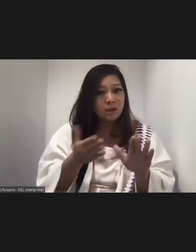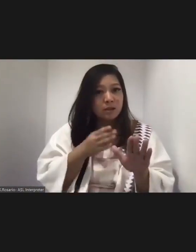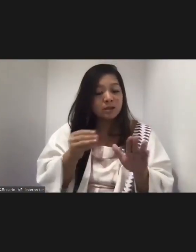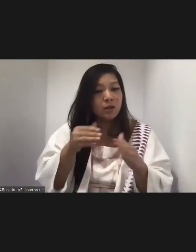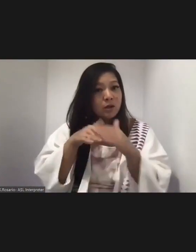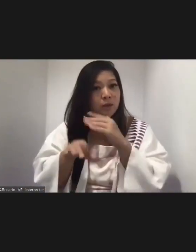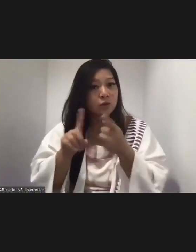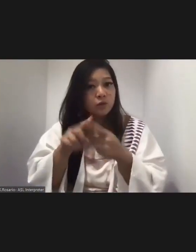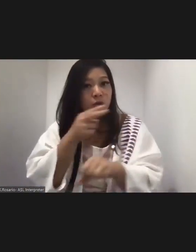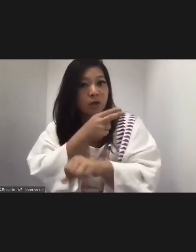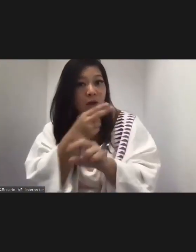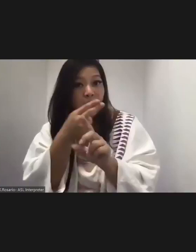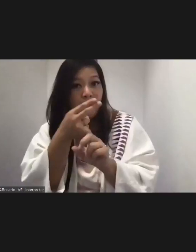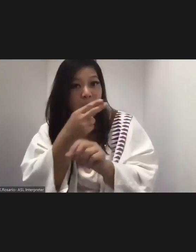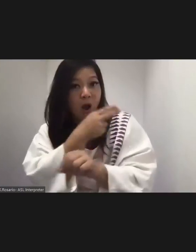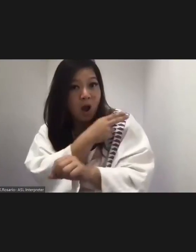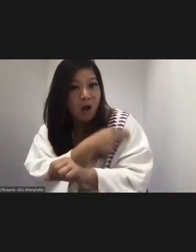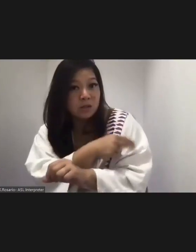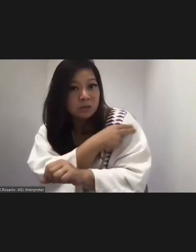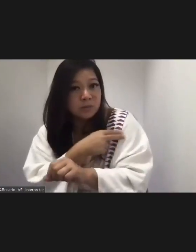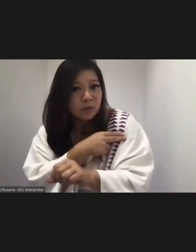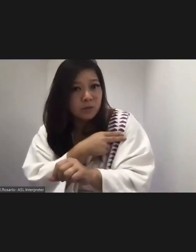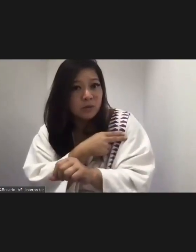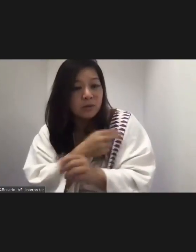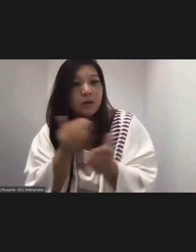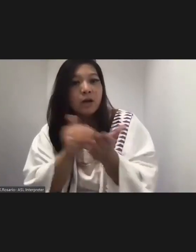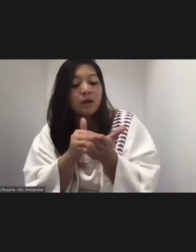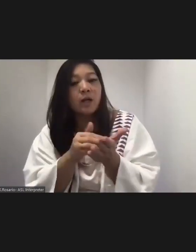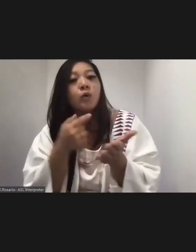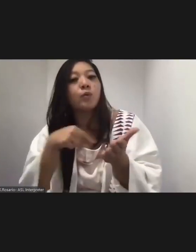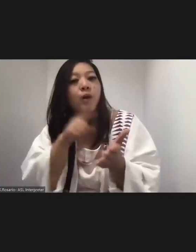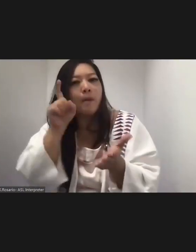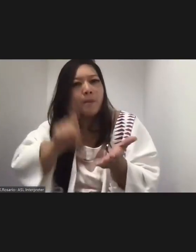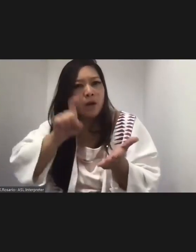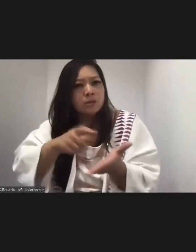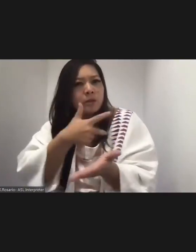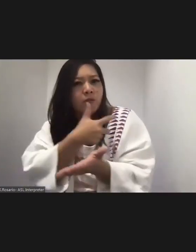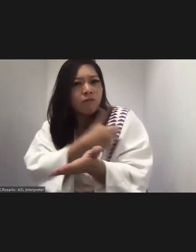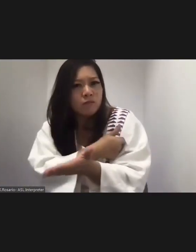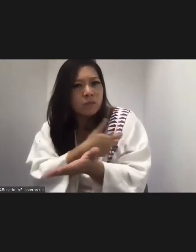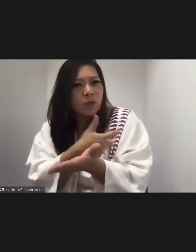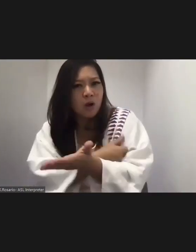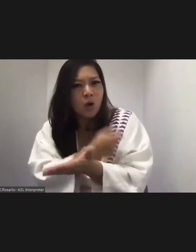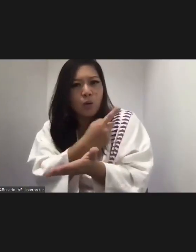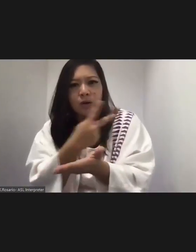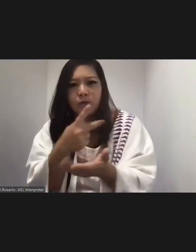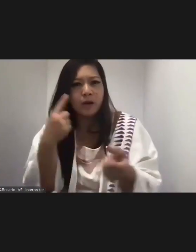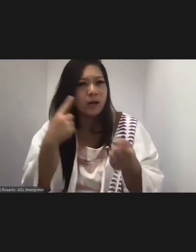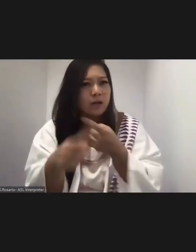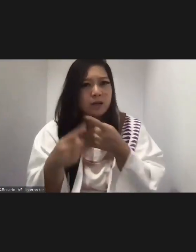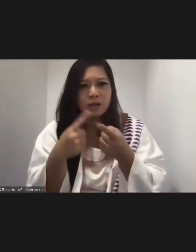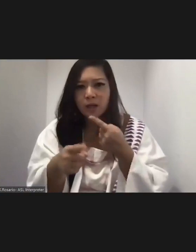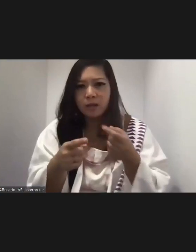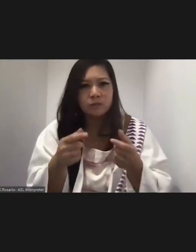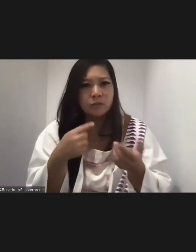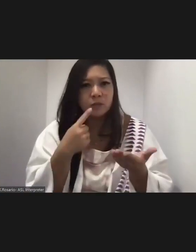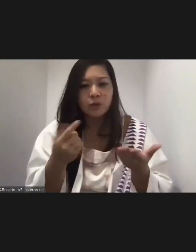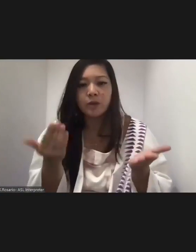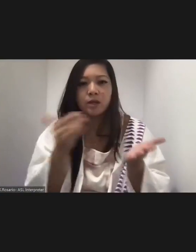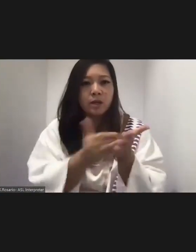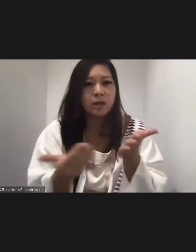the hospital, we must be vaccinated. I cannot overemphasize